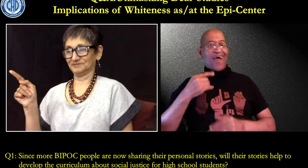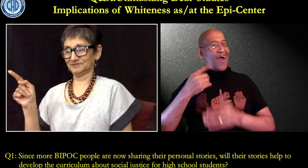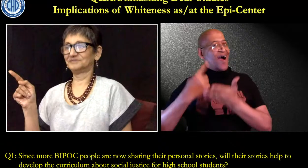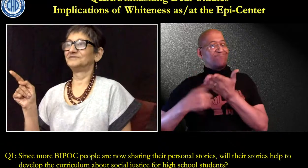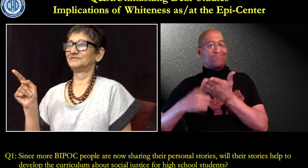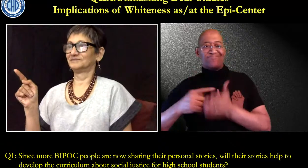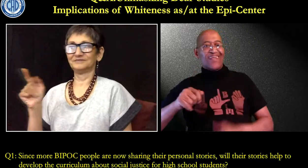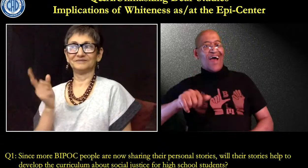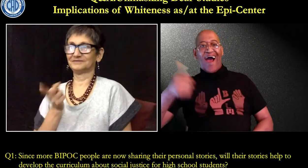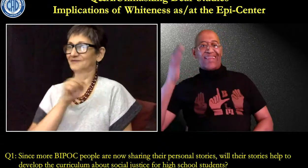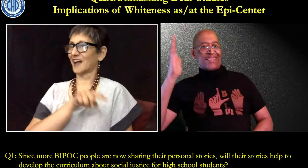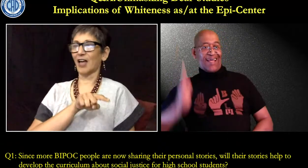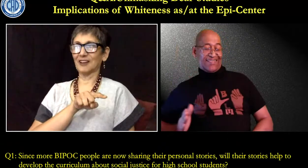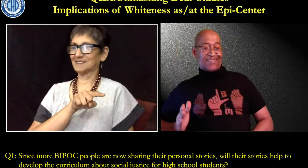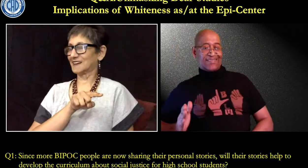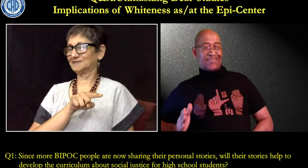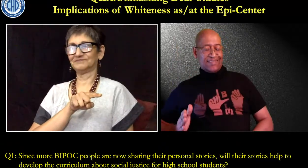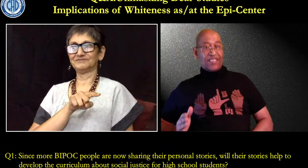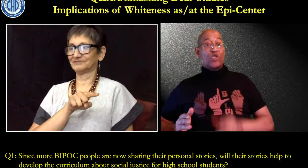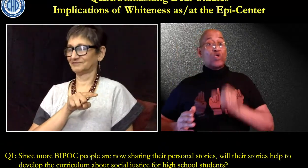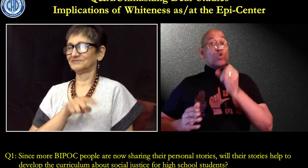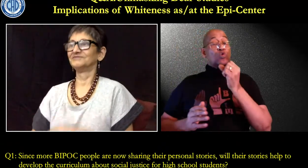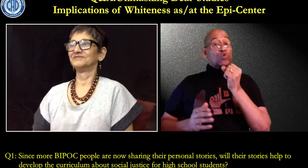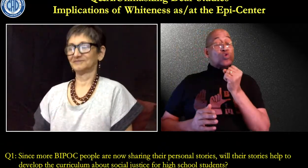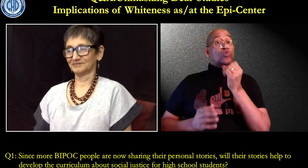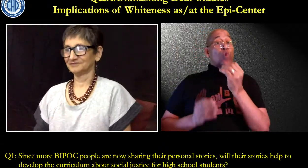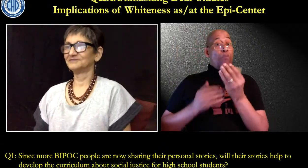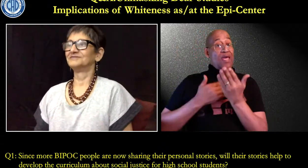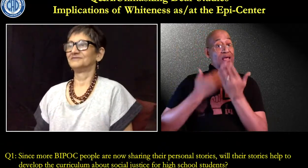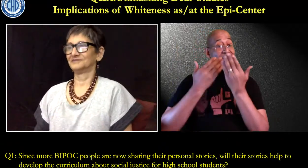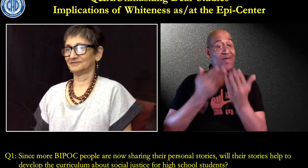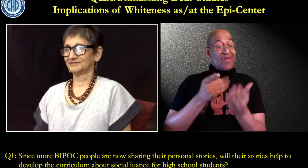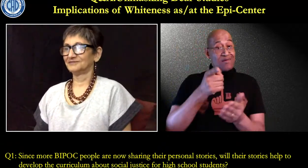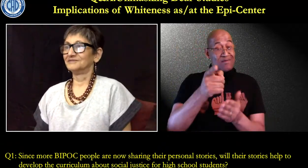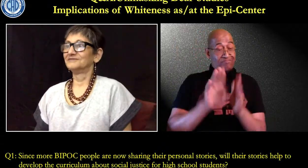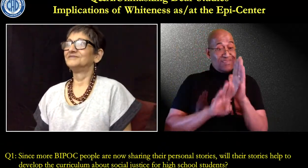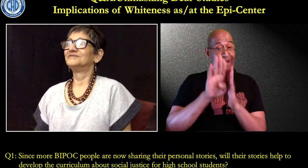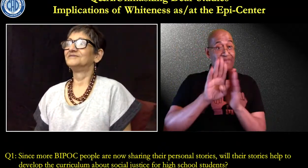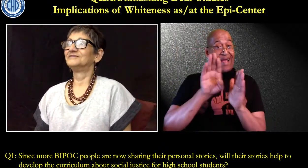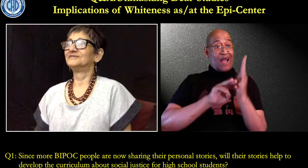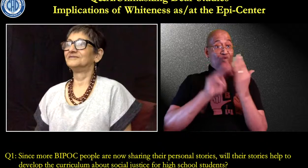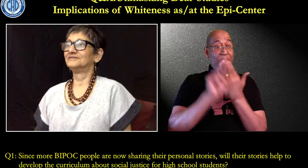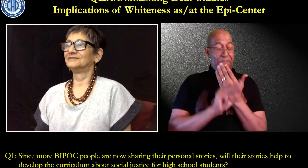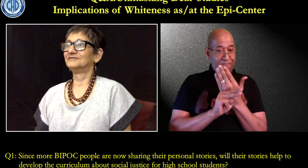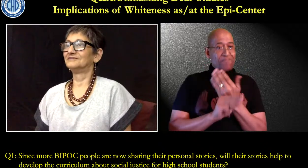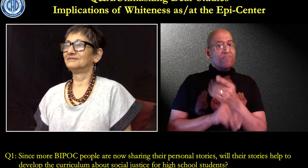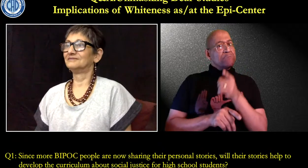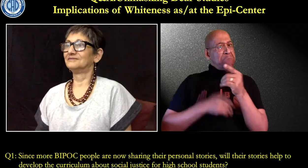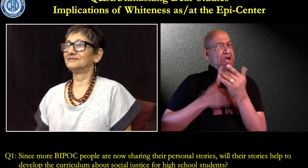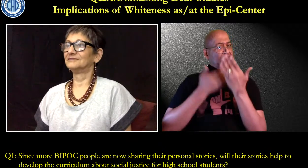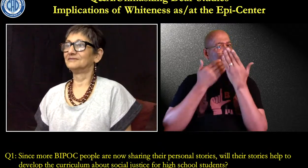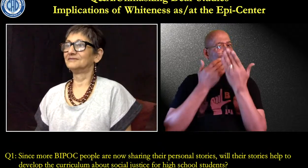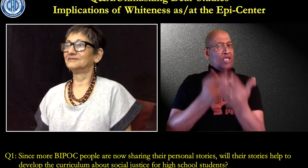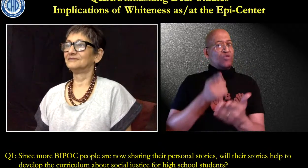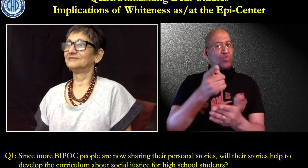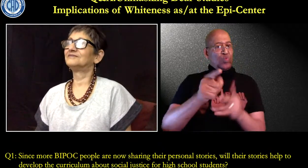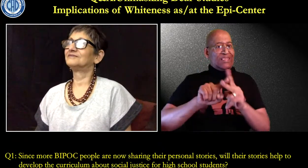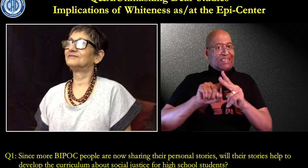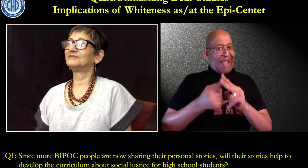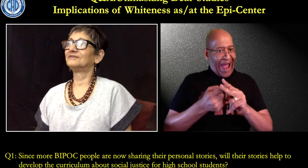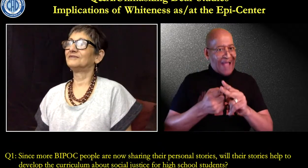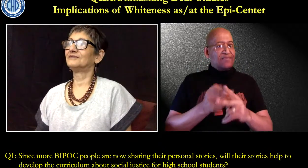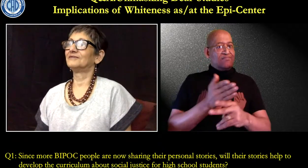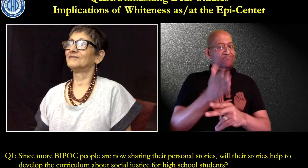So there's one side of the story that has not, but the other side has not been discussed yet. So my suggestion as far as